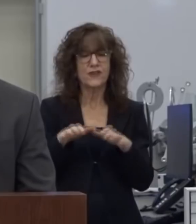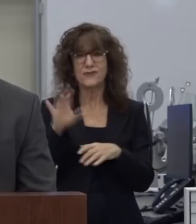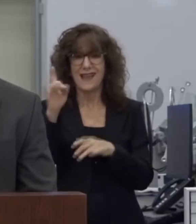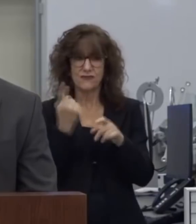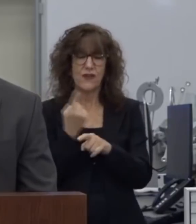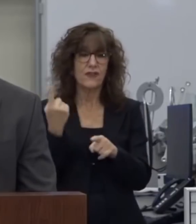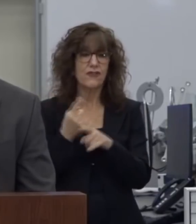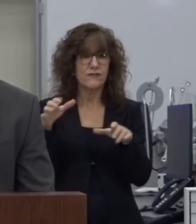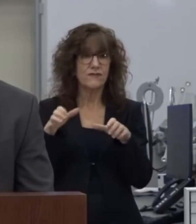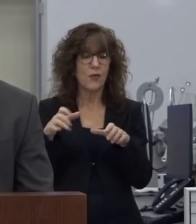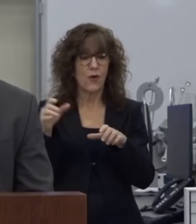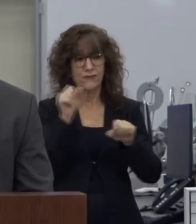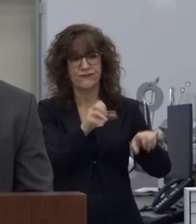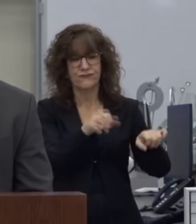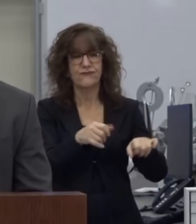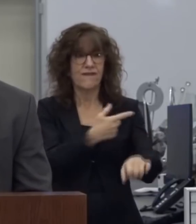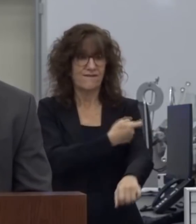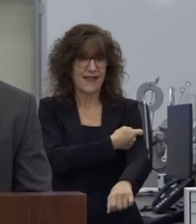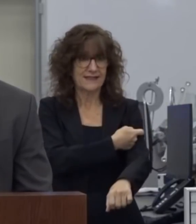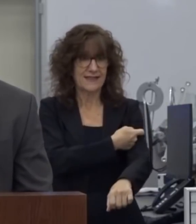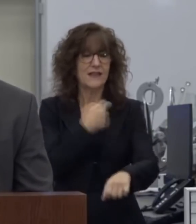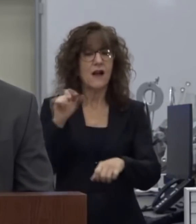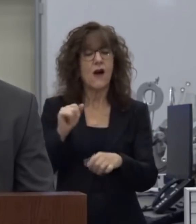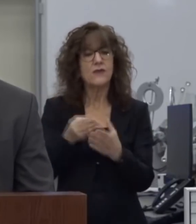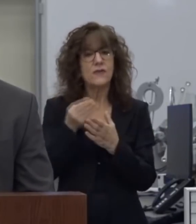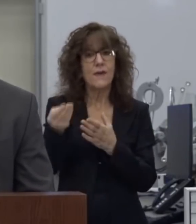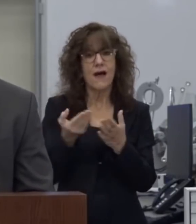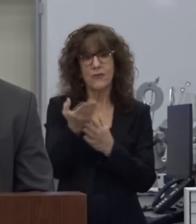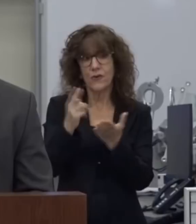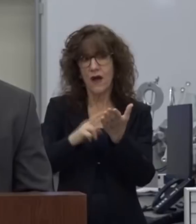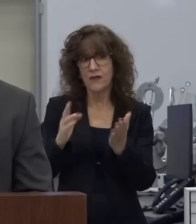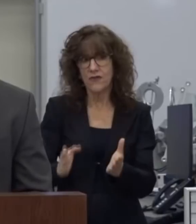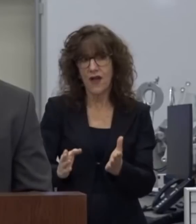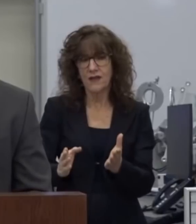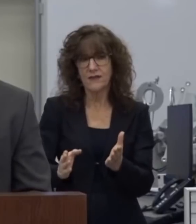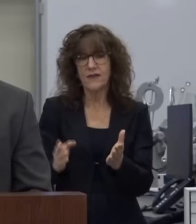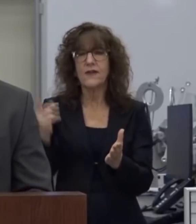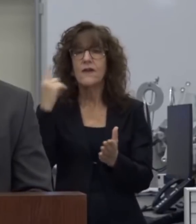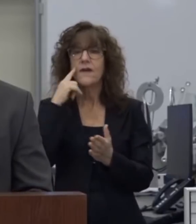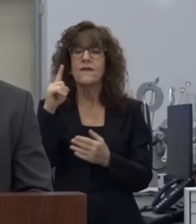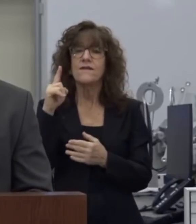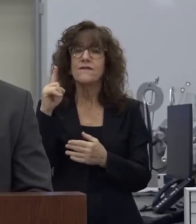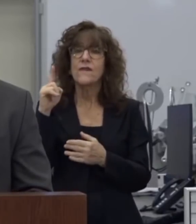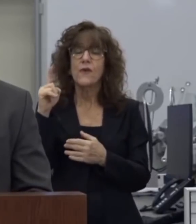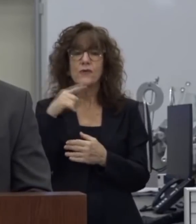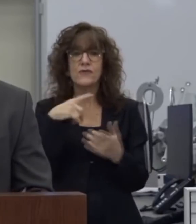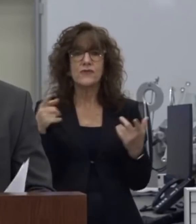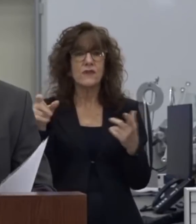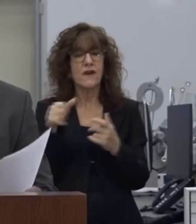for vaccination storage. We have also procured through a contractor for dries as a backup to this